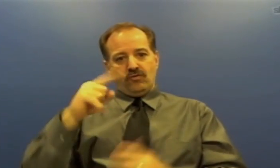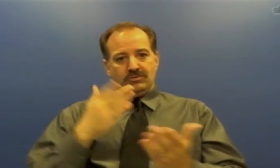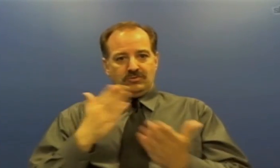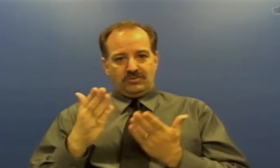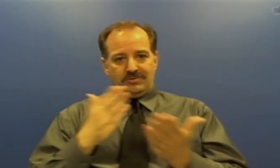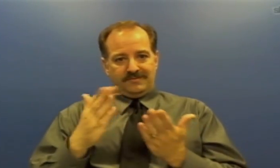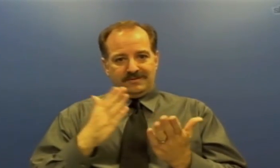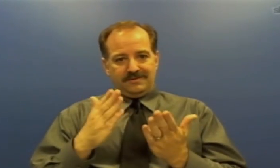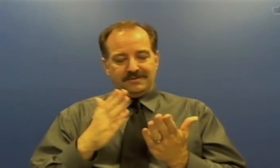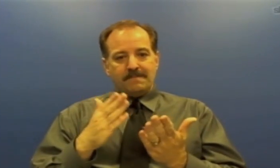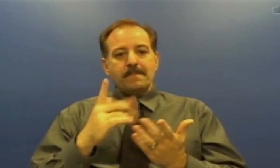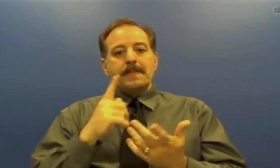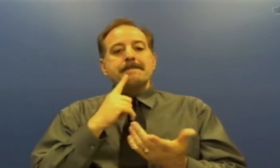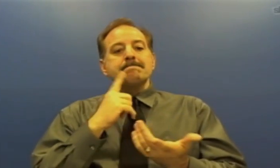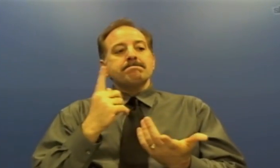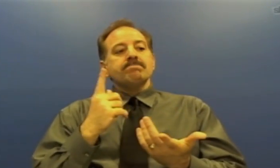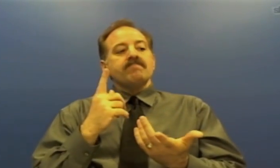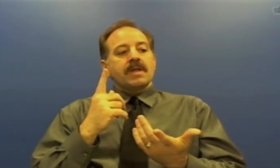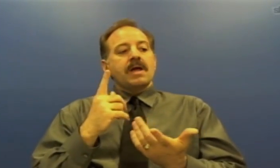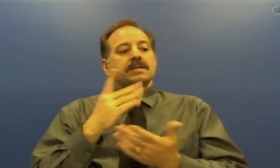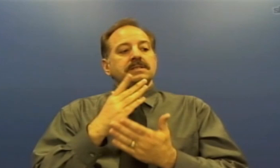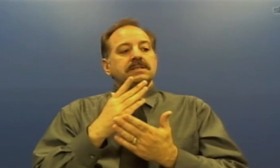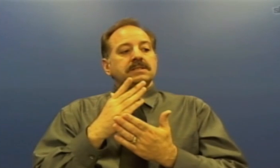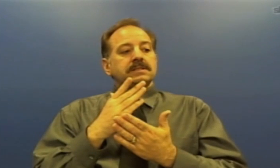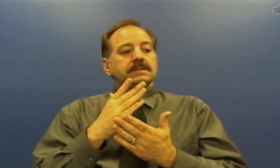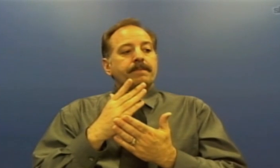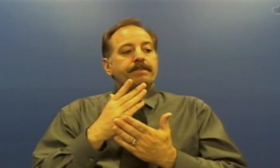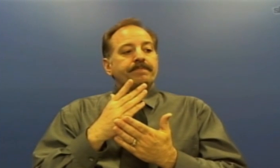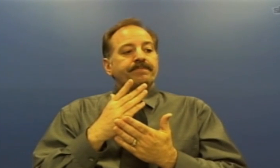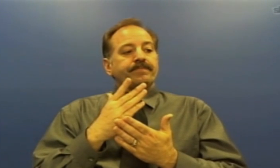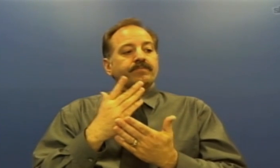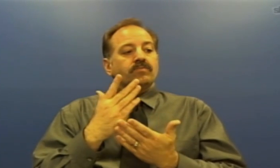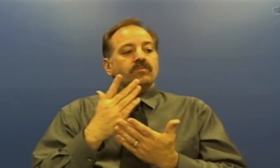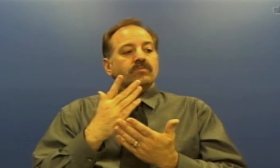to individuals' needs who live in those remote areas and provide services.